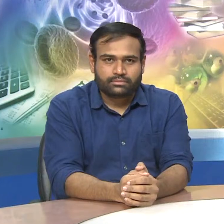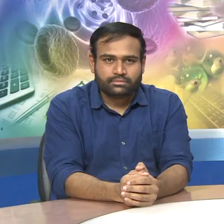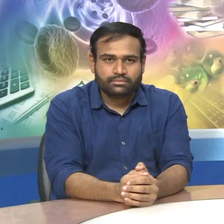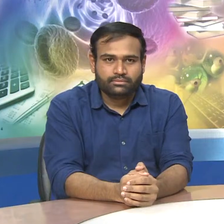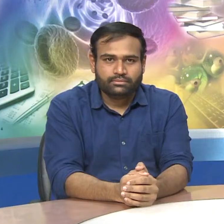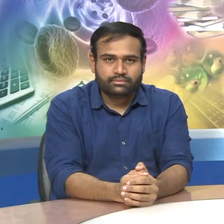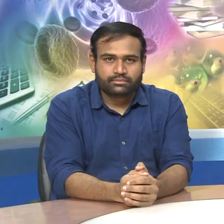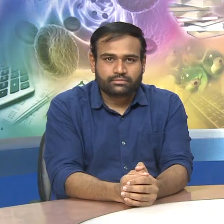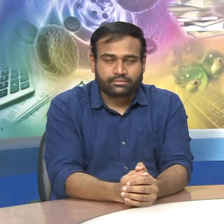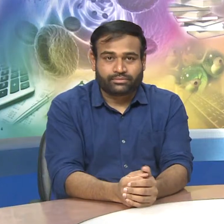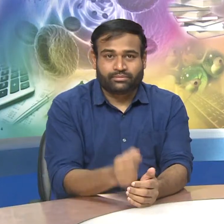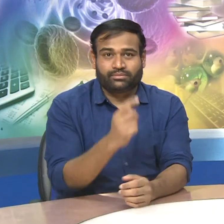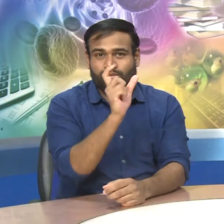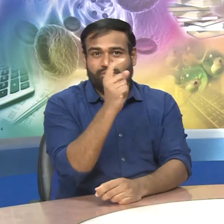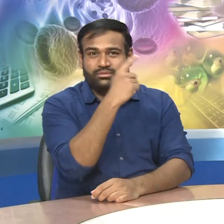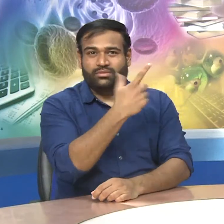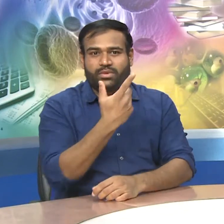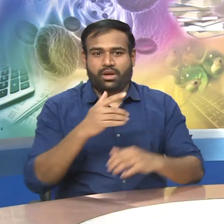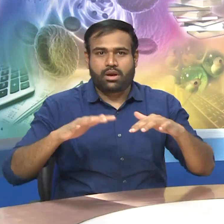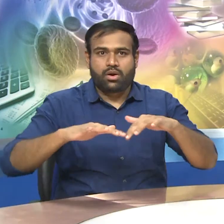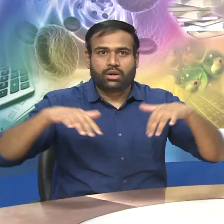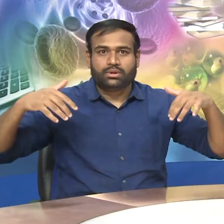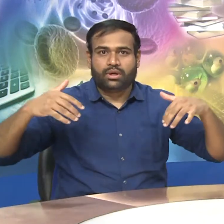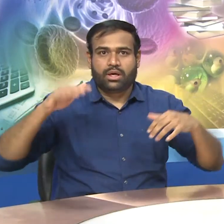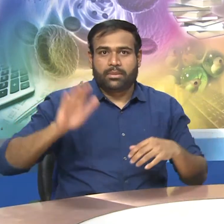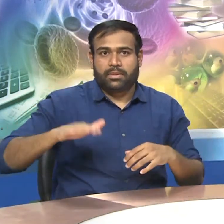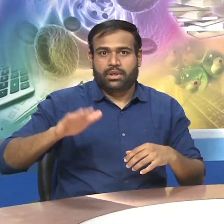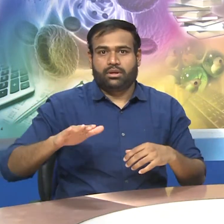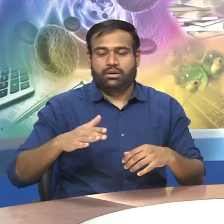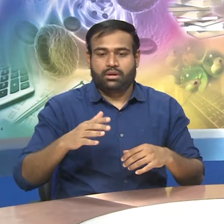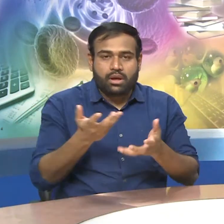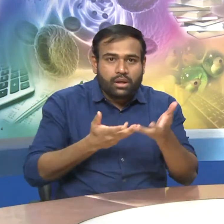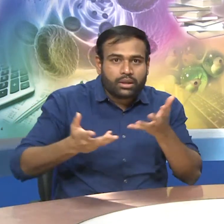Keep this in mind. Next word is legislature.